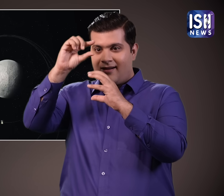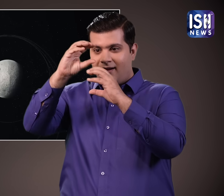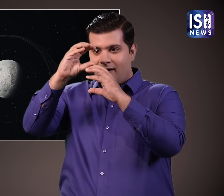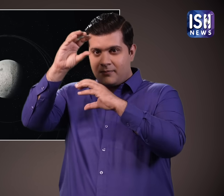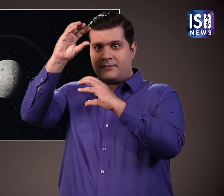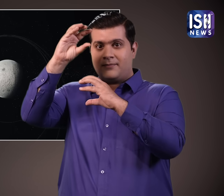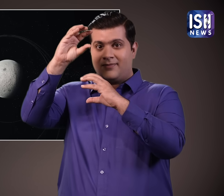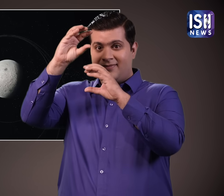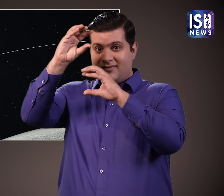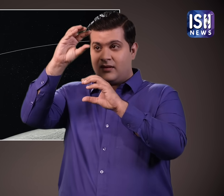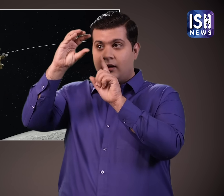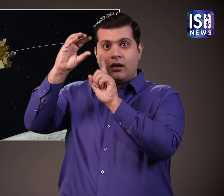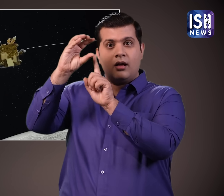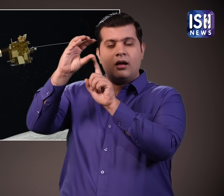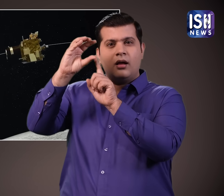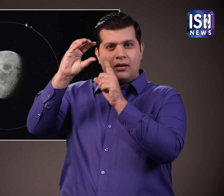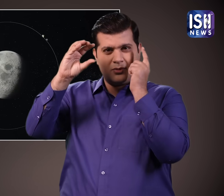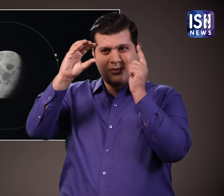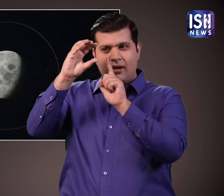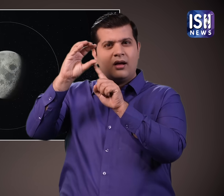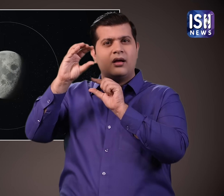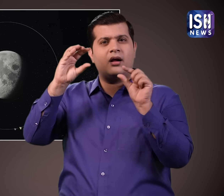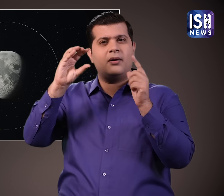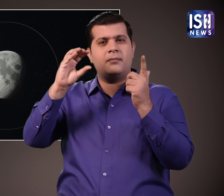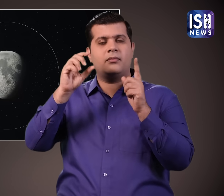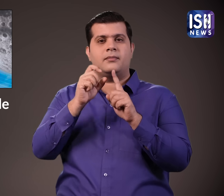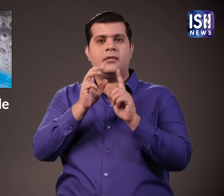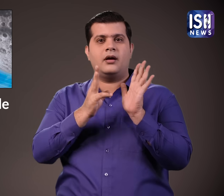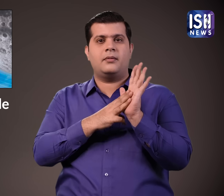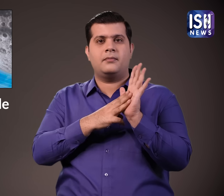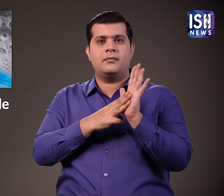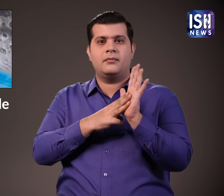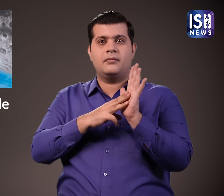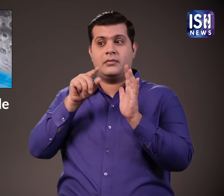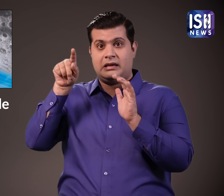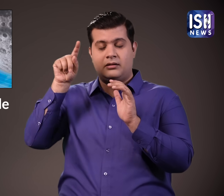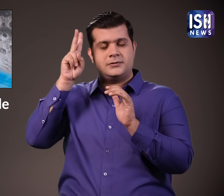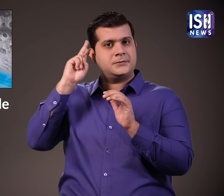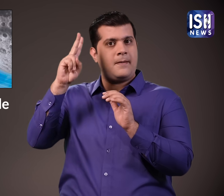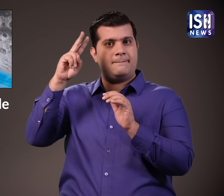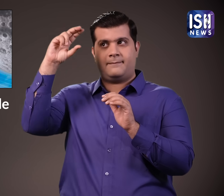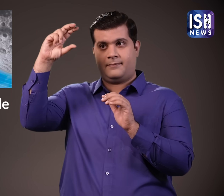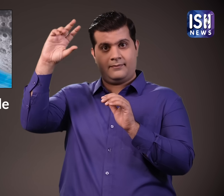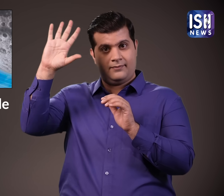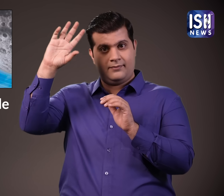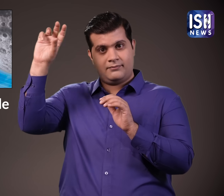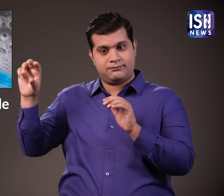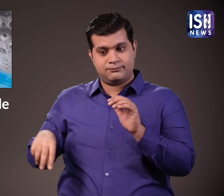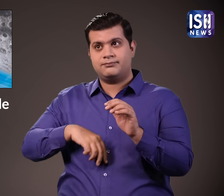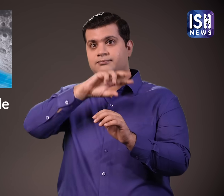The Vikram lander then separates from the propulsion module. The propulsion module continues to